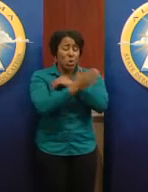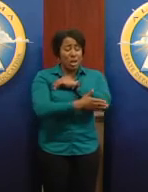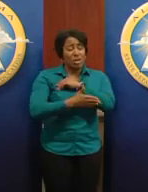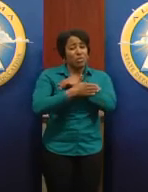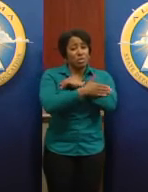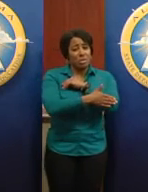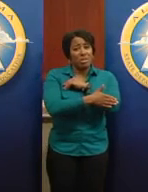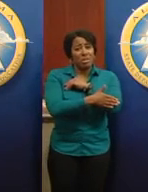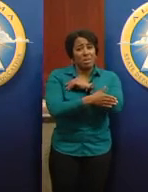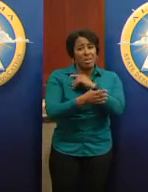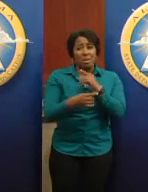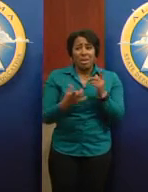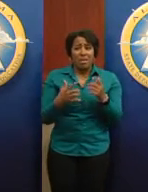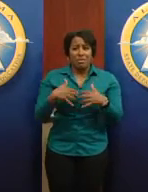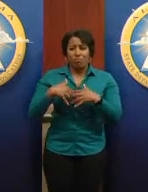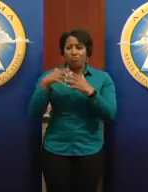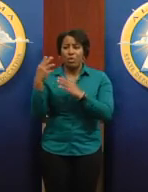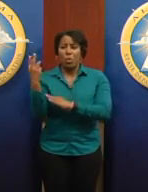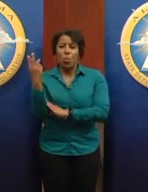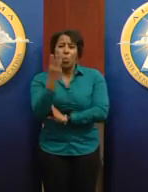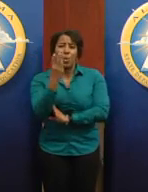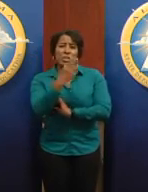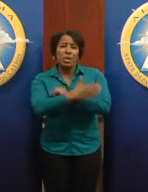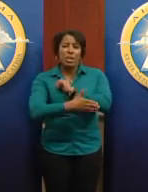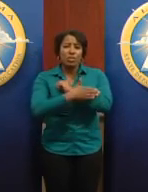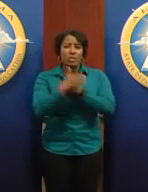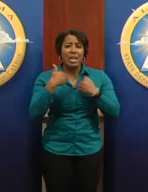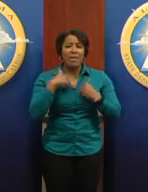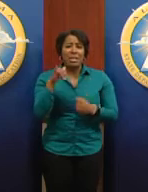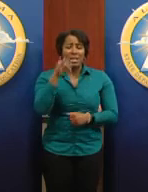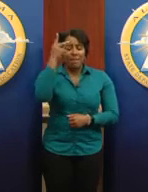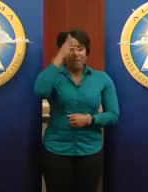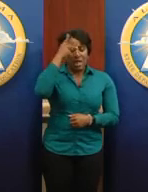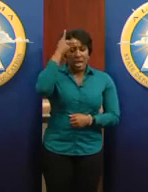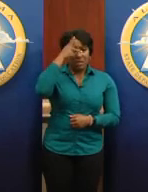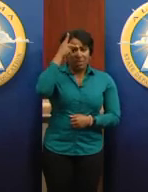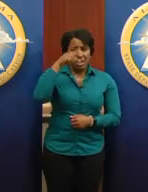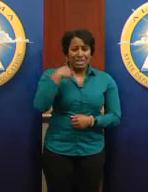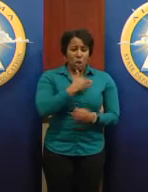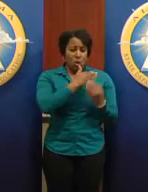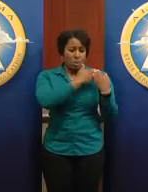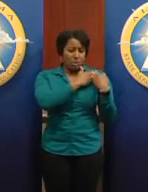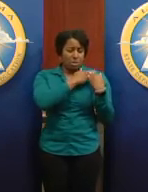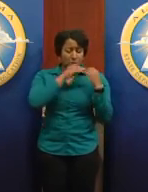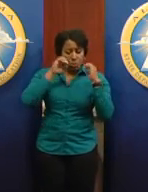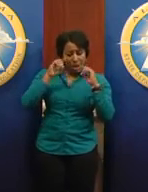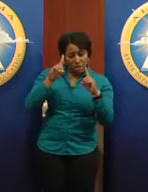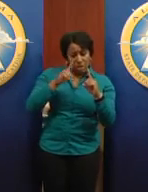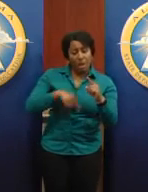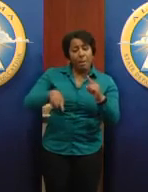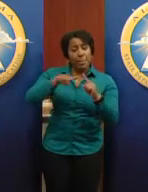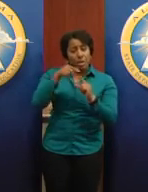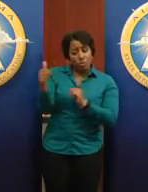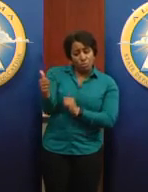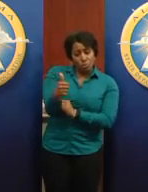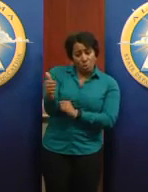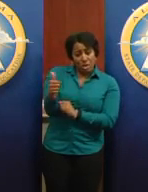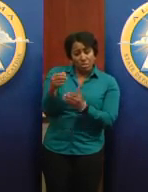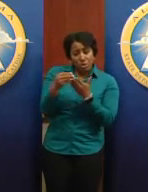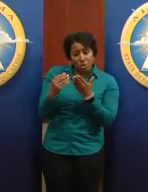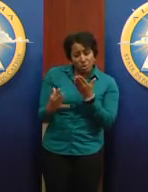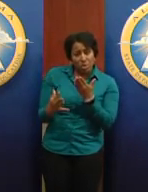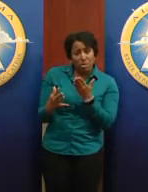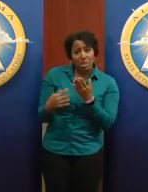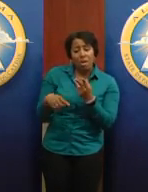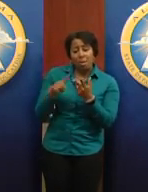industrialized Western countries, that have that philosophy that it's our responsibility not only to educate, but also to transport and to